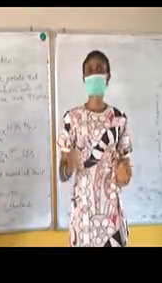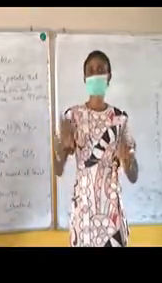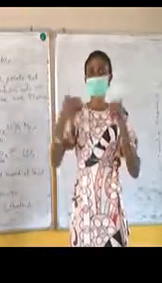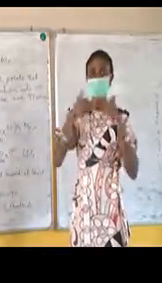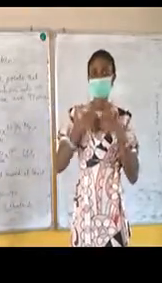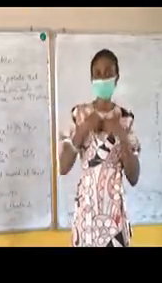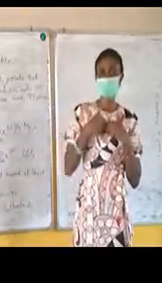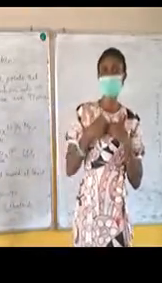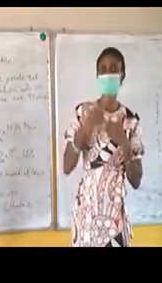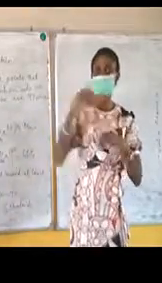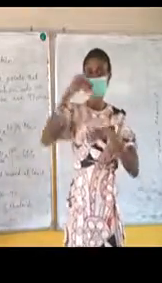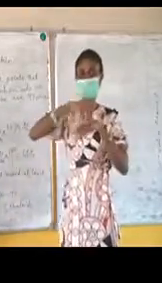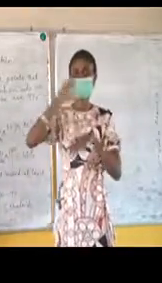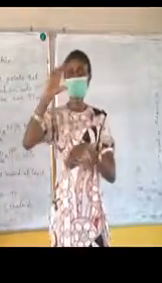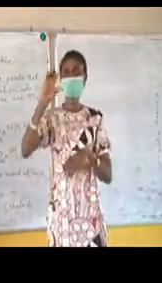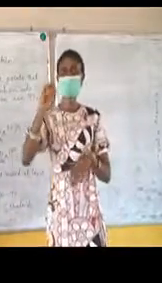scored at least